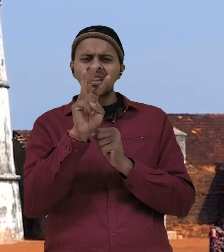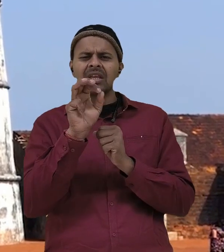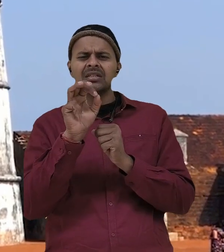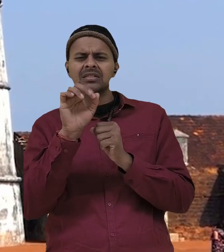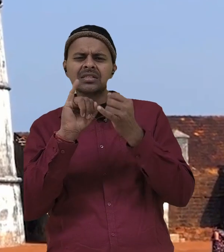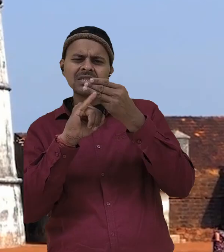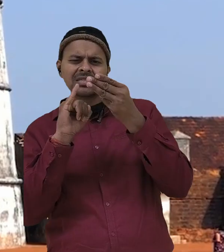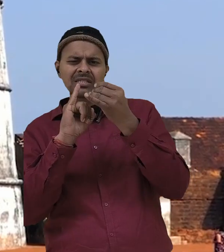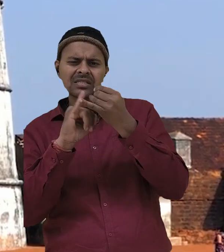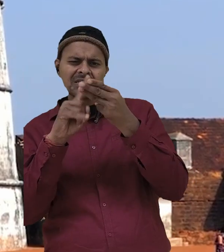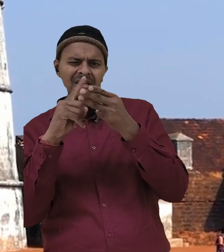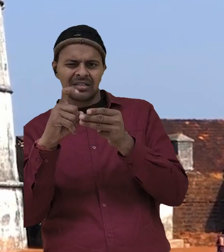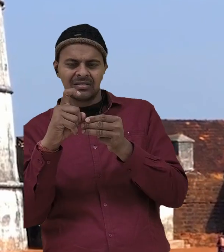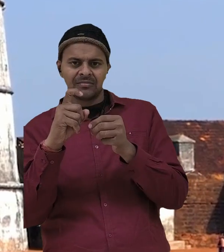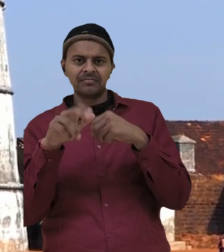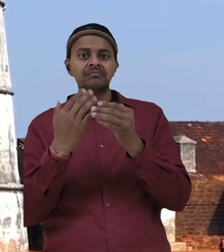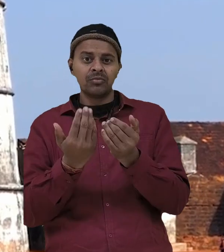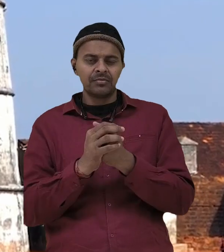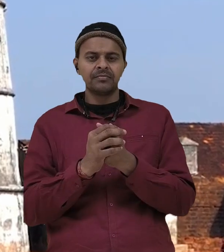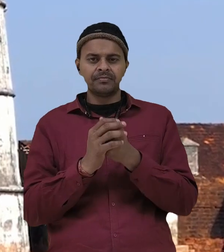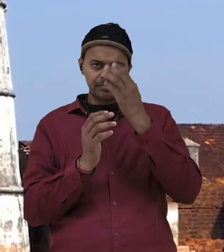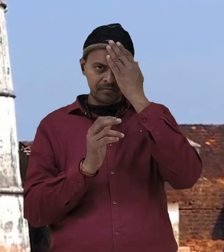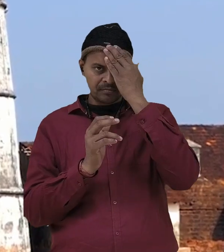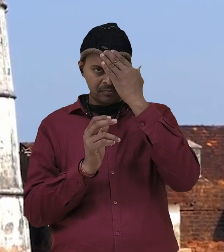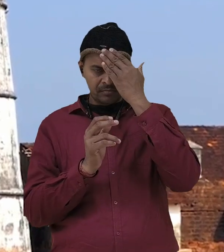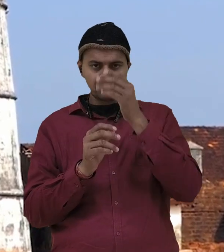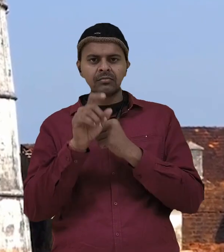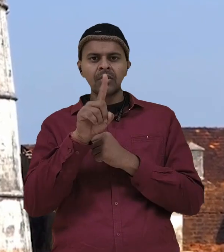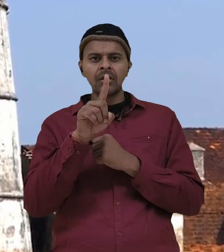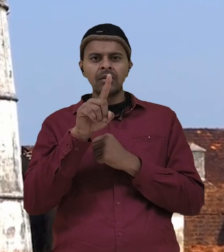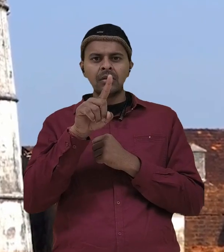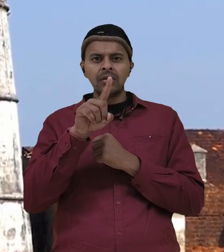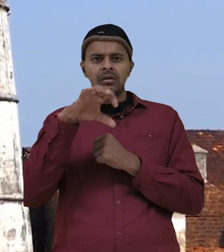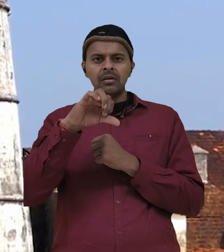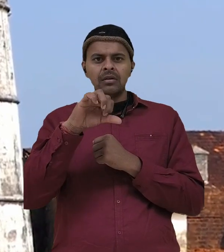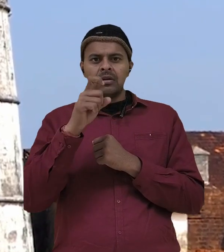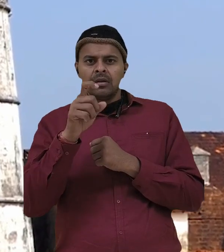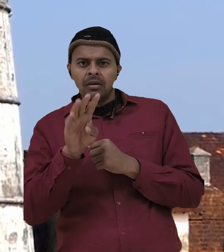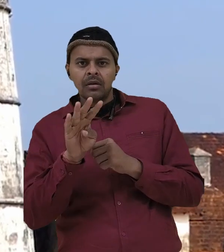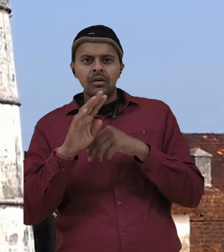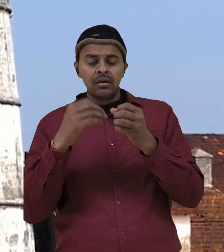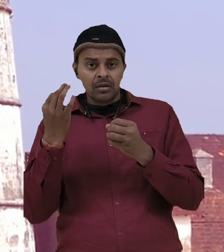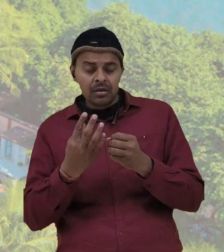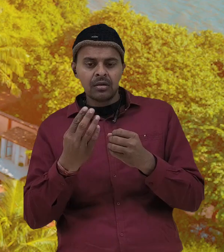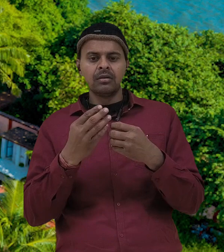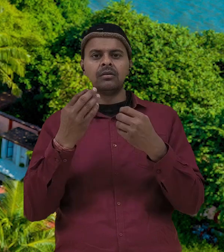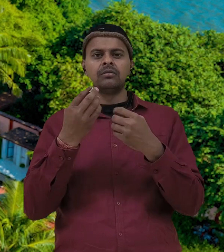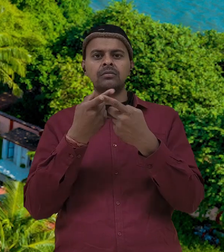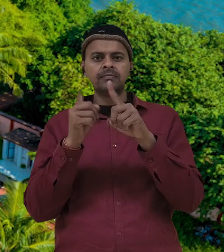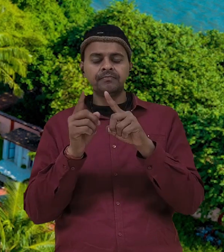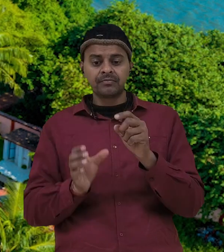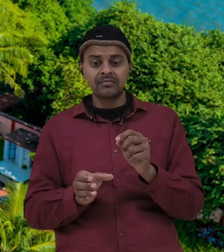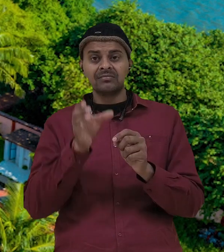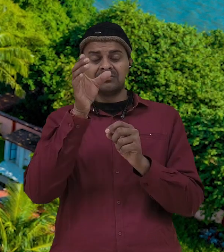light in alternating 30 seconds intervals. However, It was abandoned in 1976